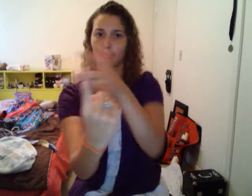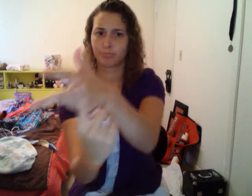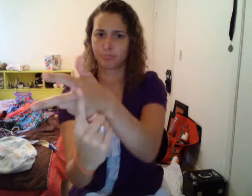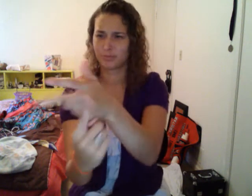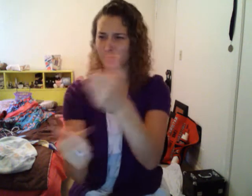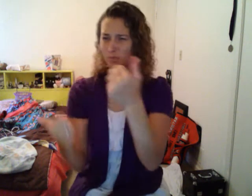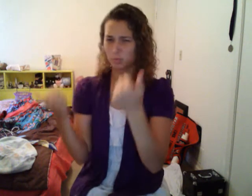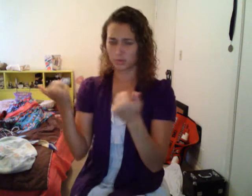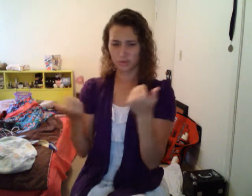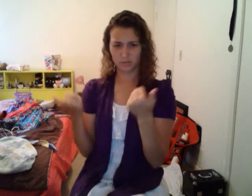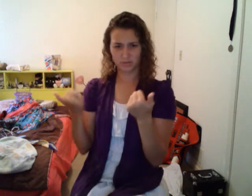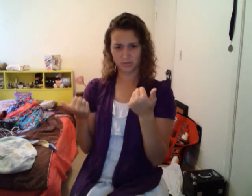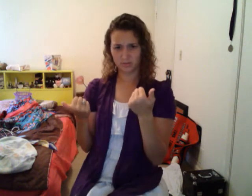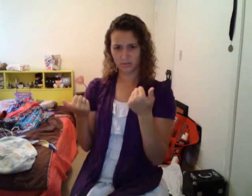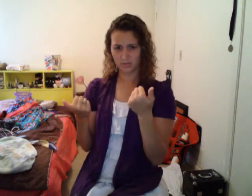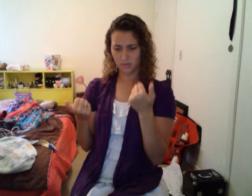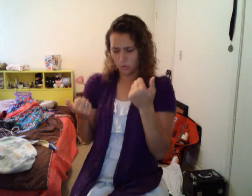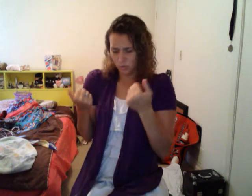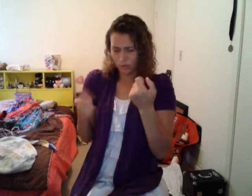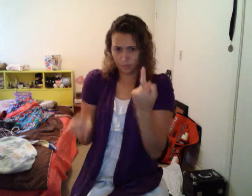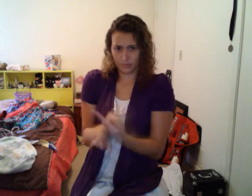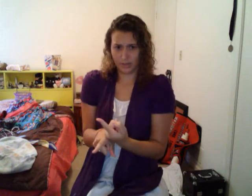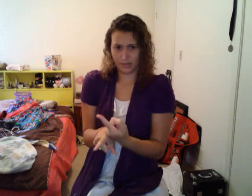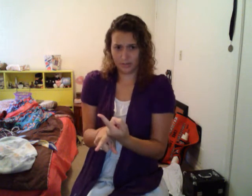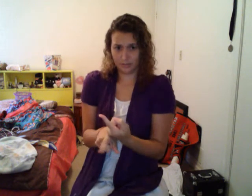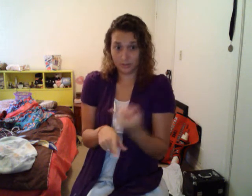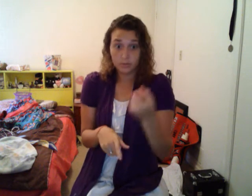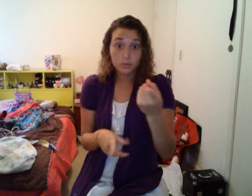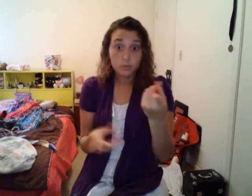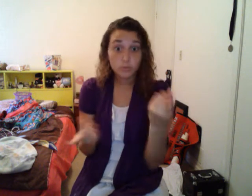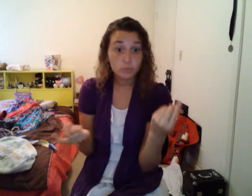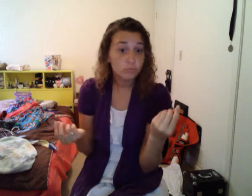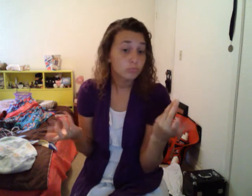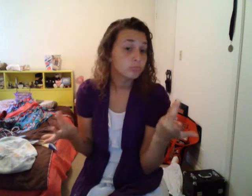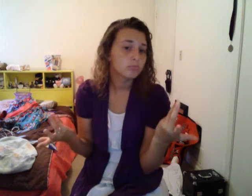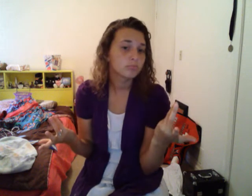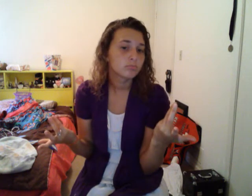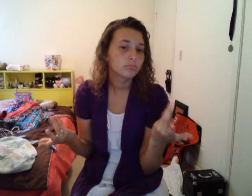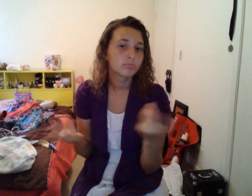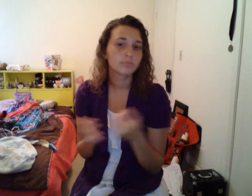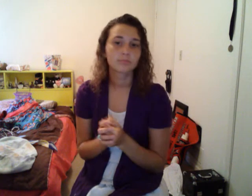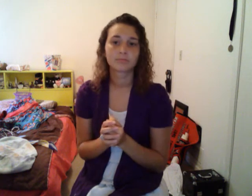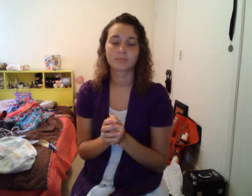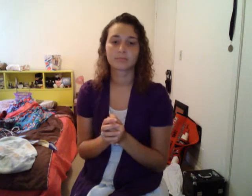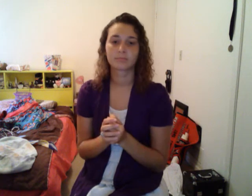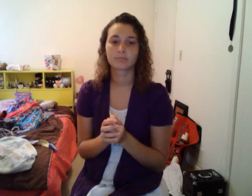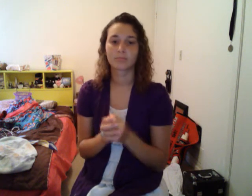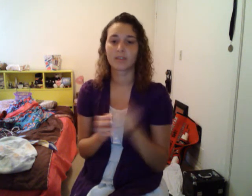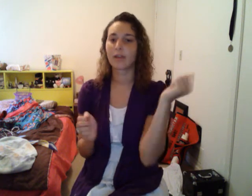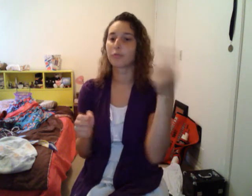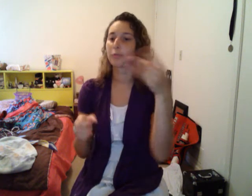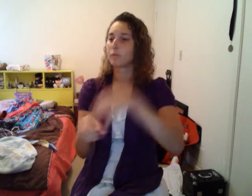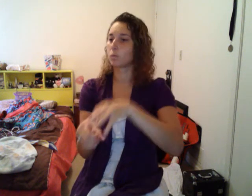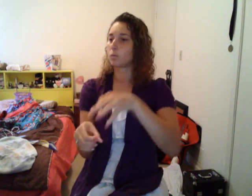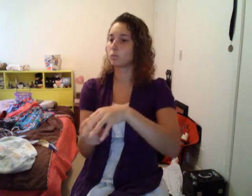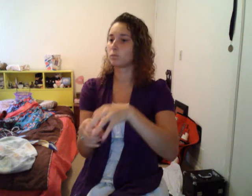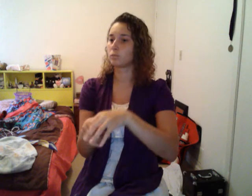thing to do? What would you do? Let's take a poll. How many